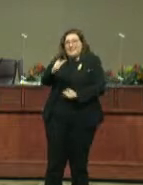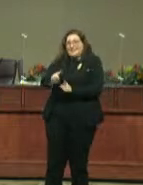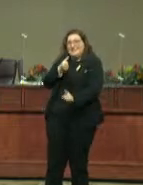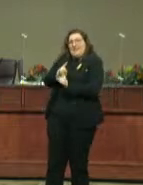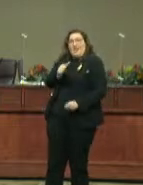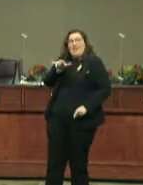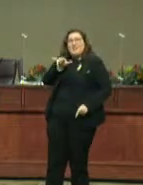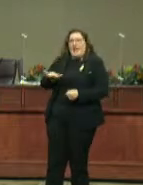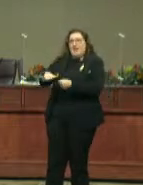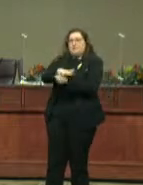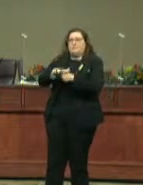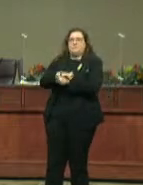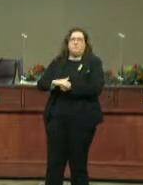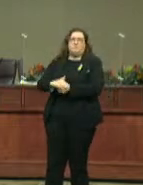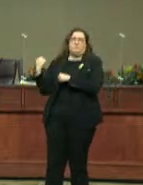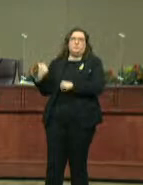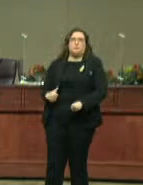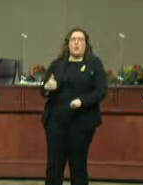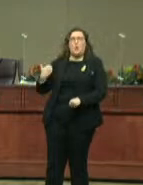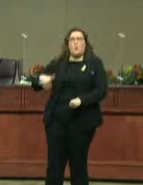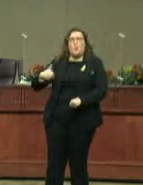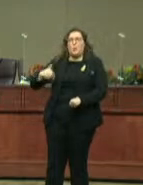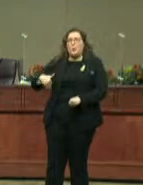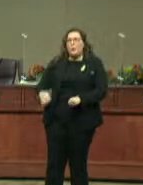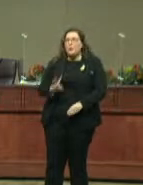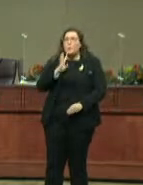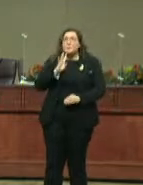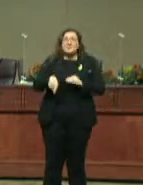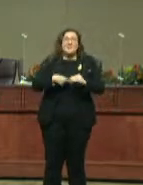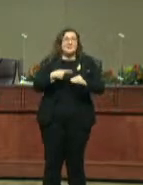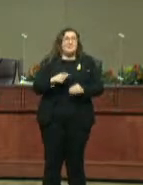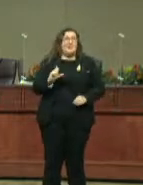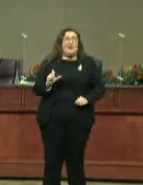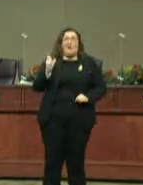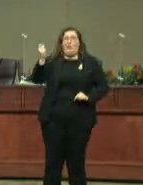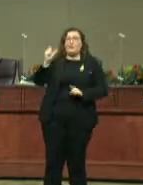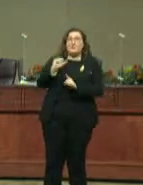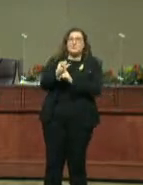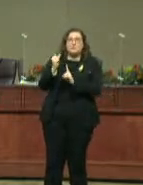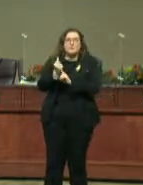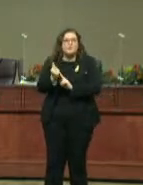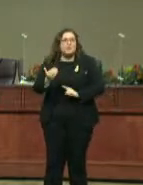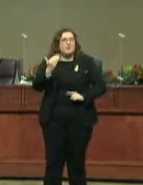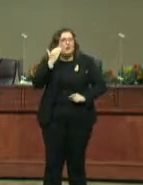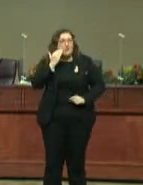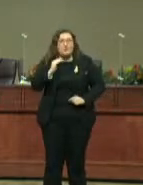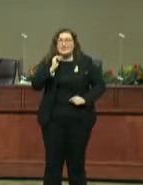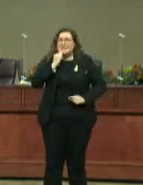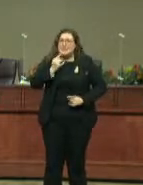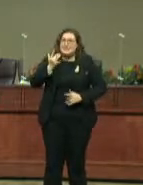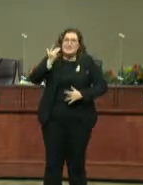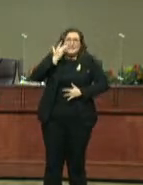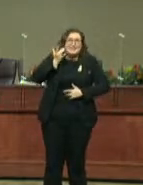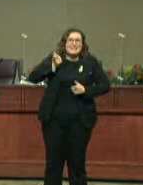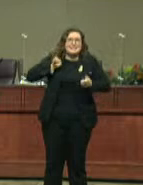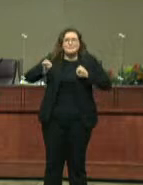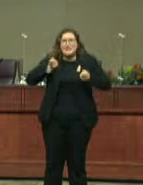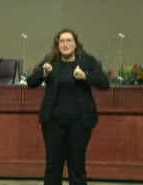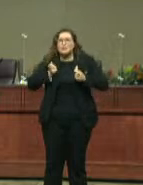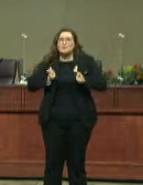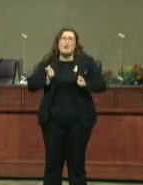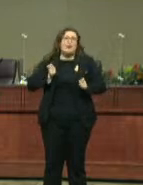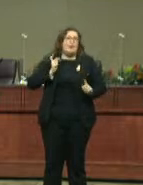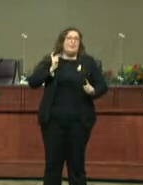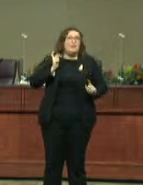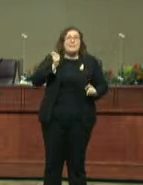talked before about health disparities and chronic disease management in minorities in our